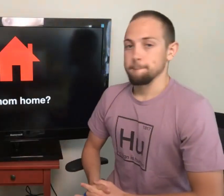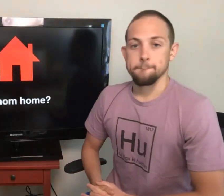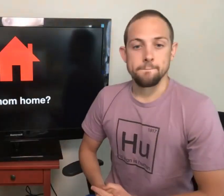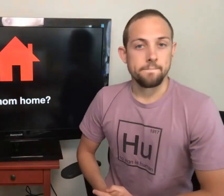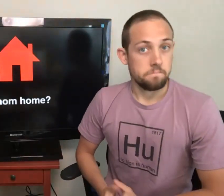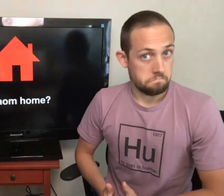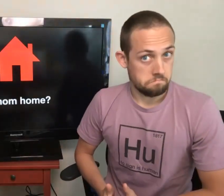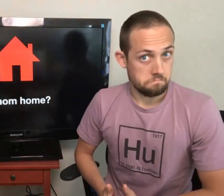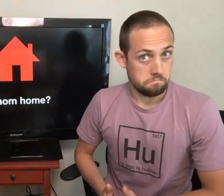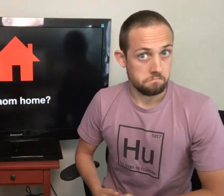show us it's a yes, no question.